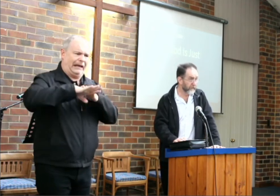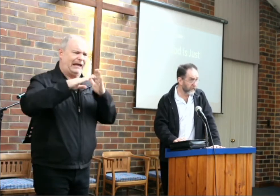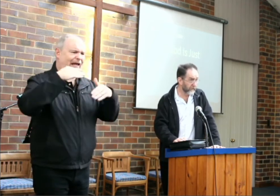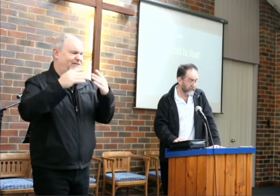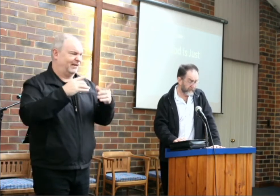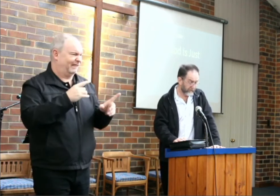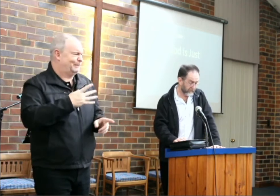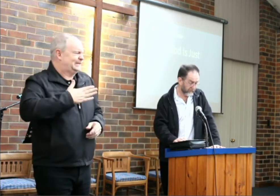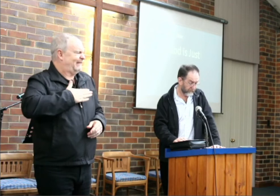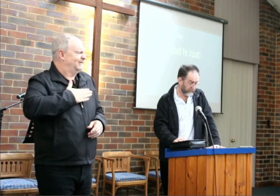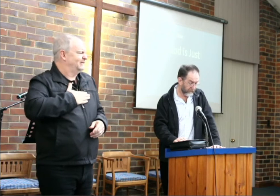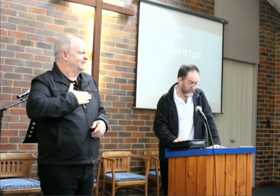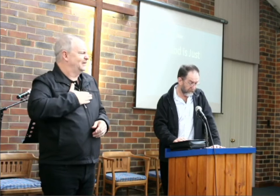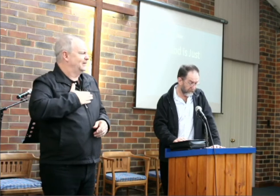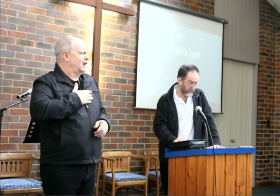Themselves.